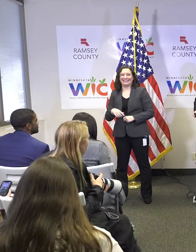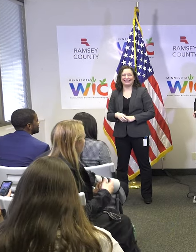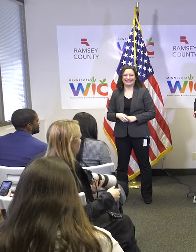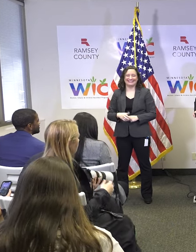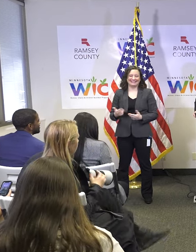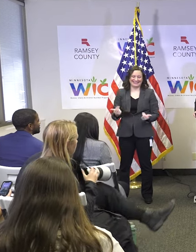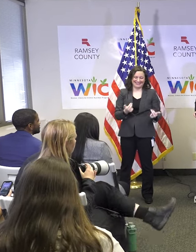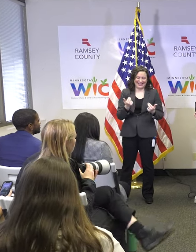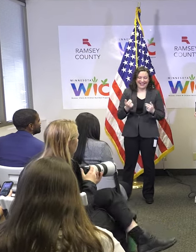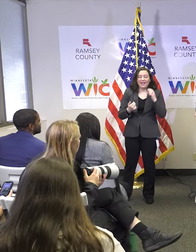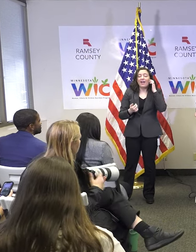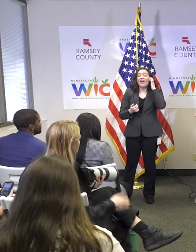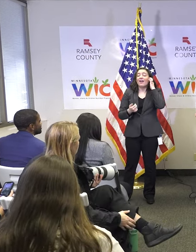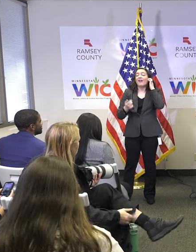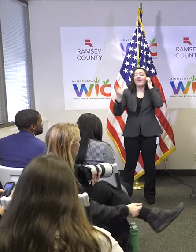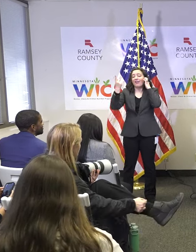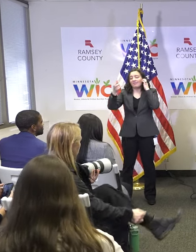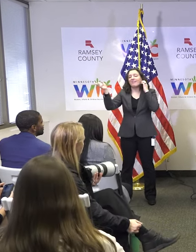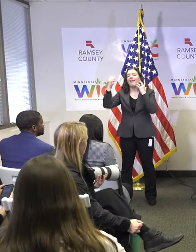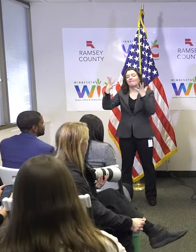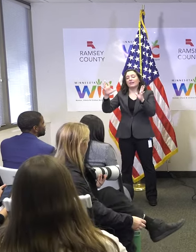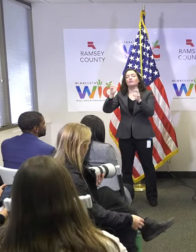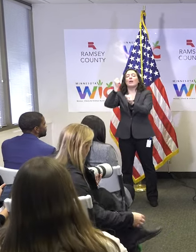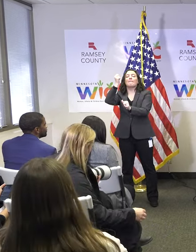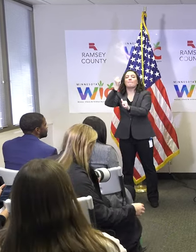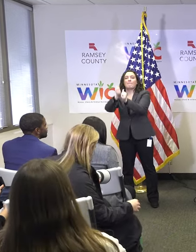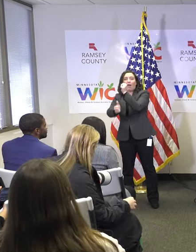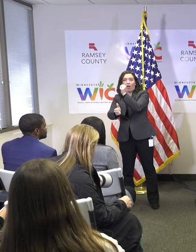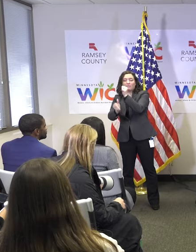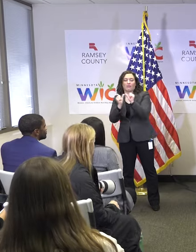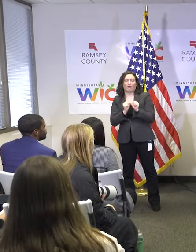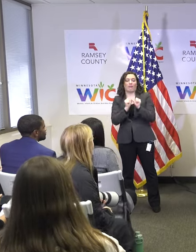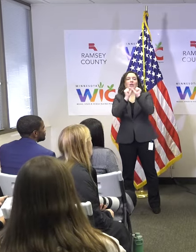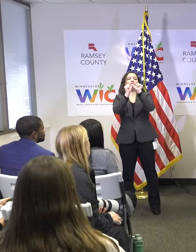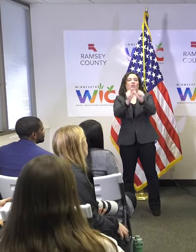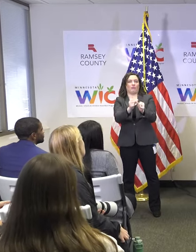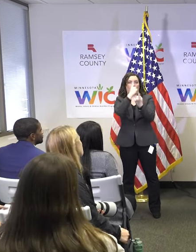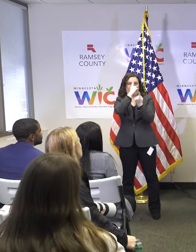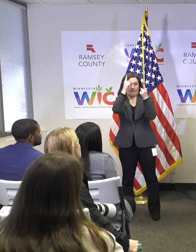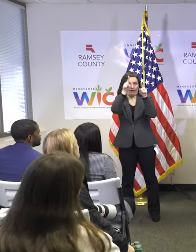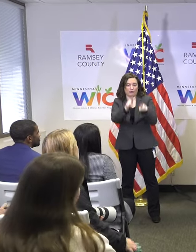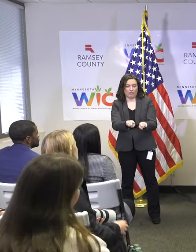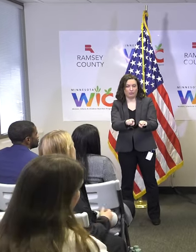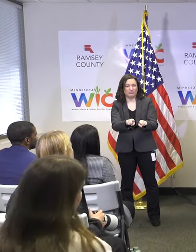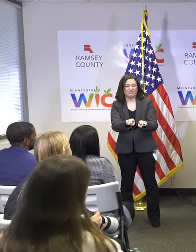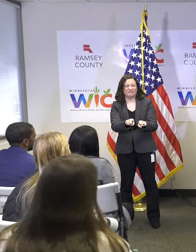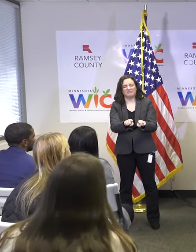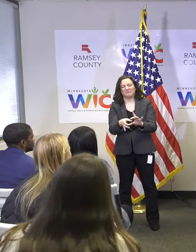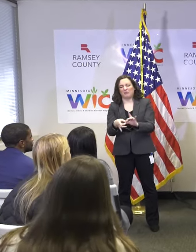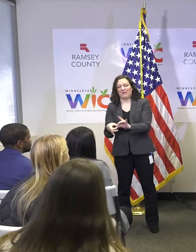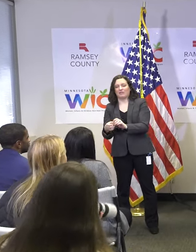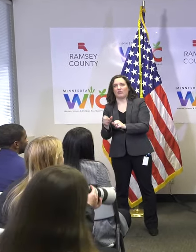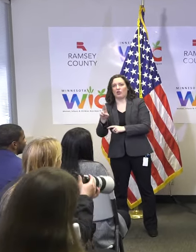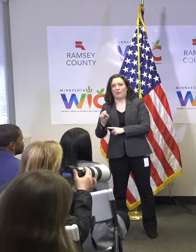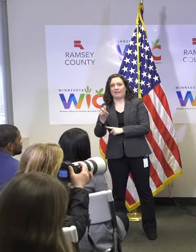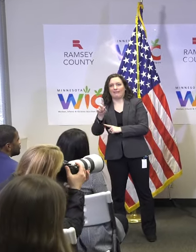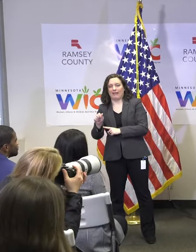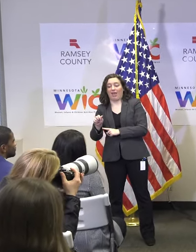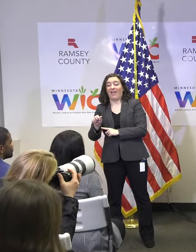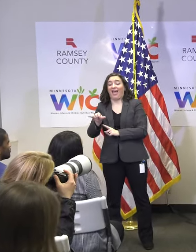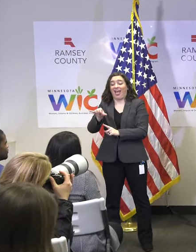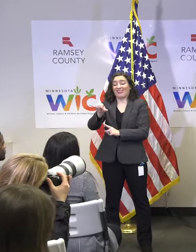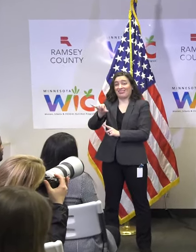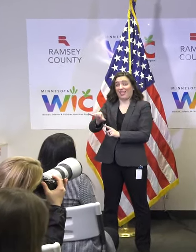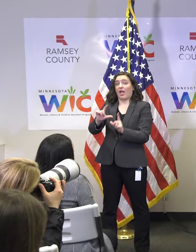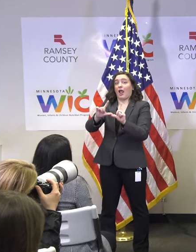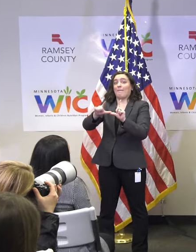Basically, they have passed a continuing resolution with reference to the USDA budget that will expire on February